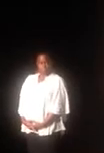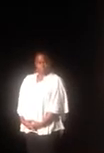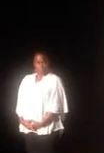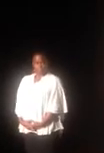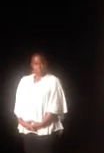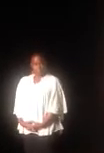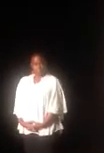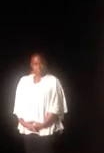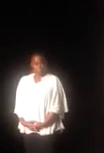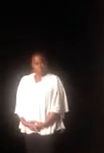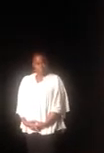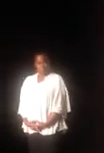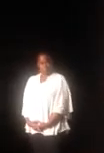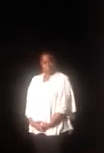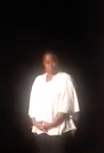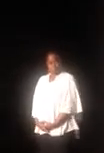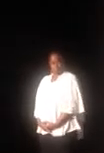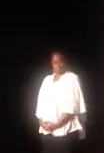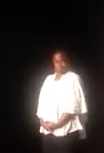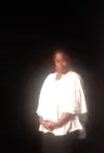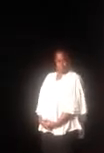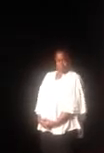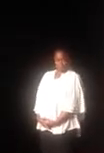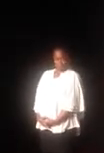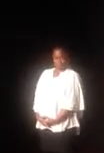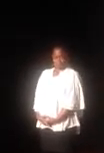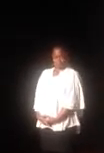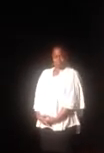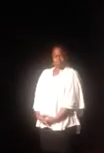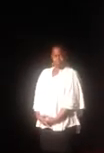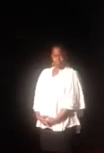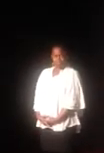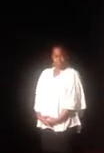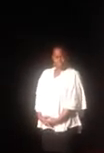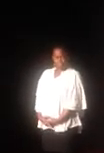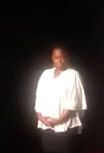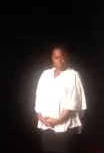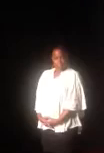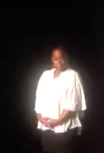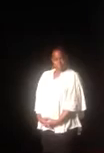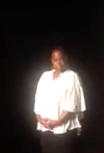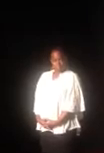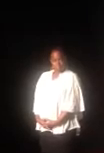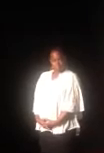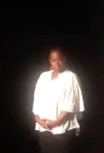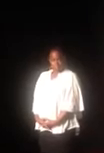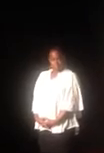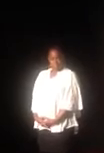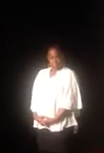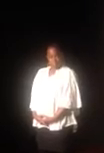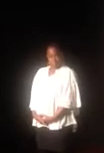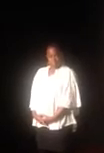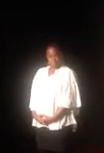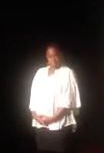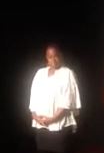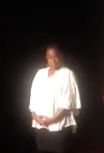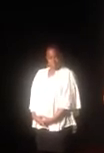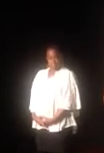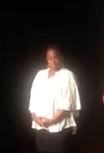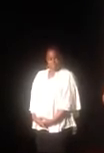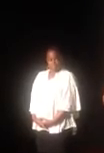case, but I want to hit on that again because that's something that really, really is important for us to kind of keep in the public's